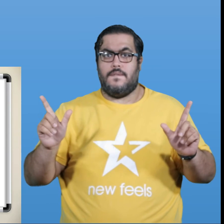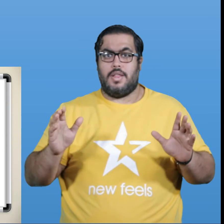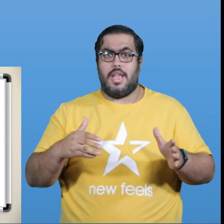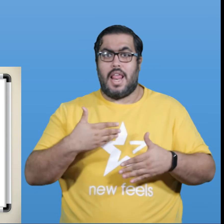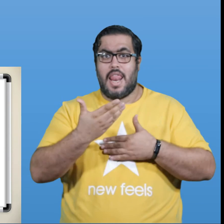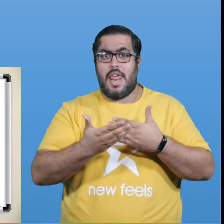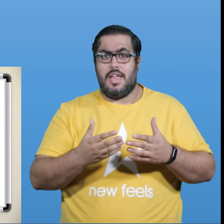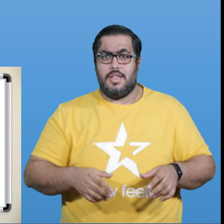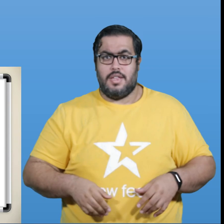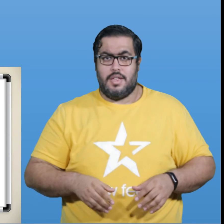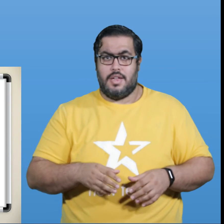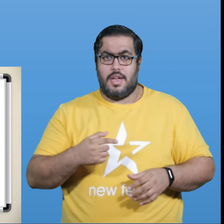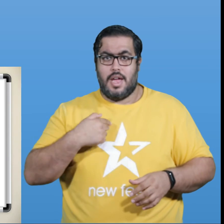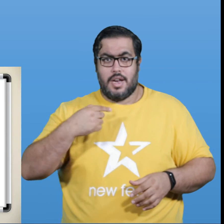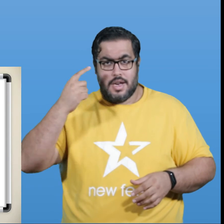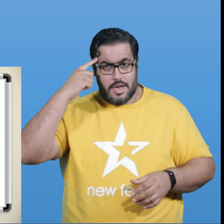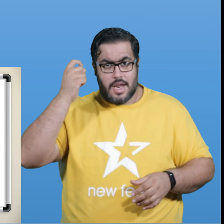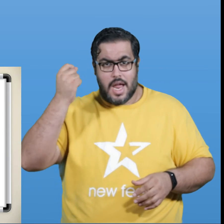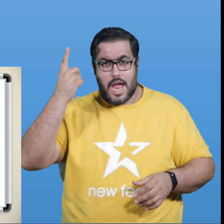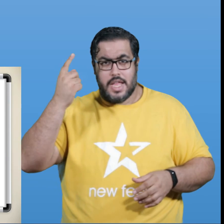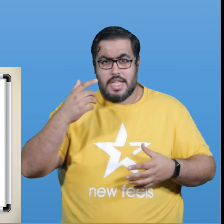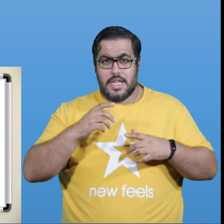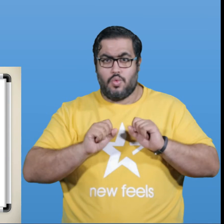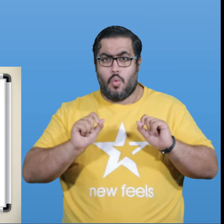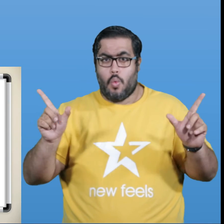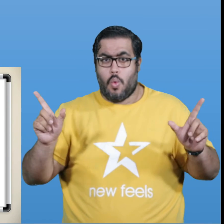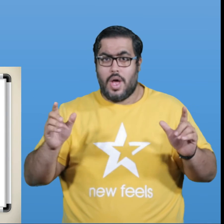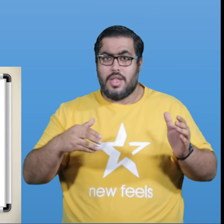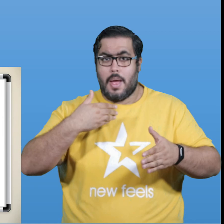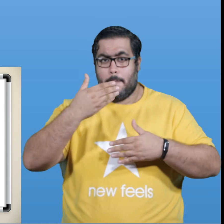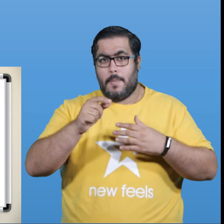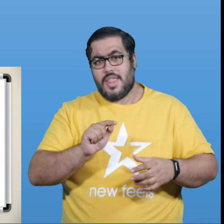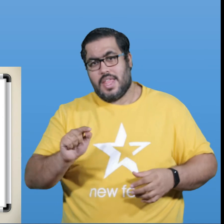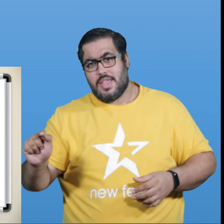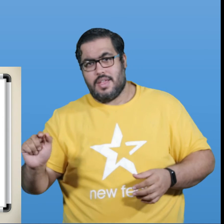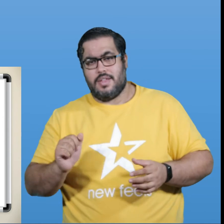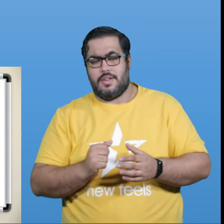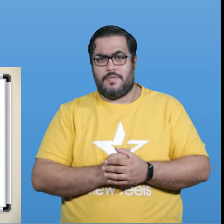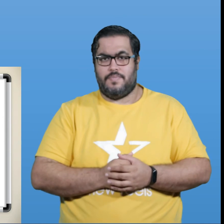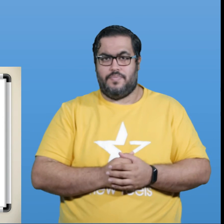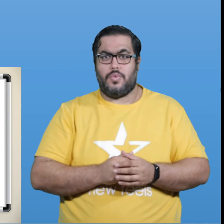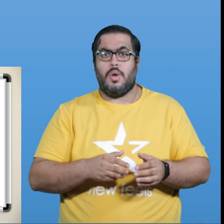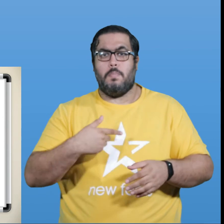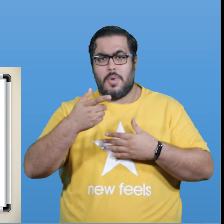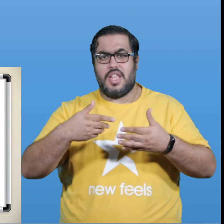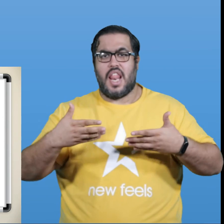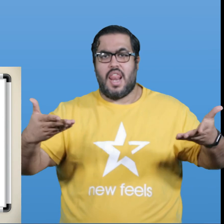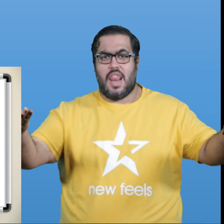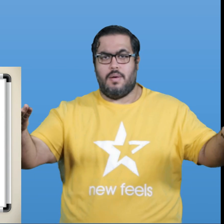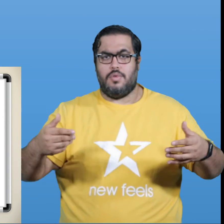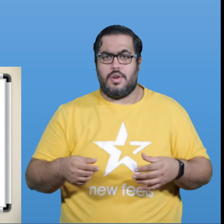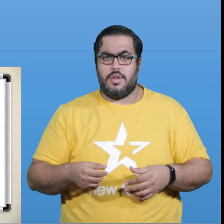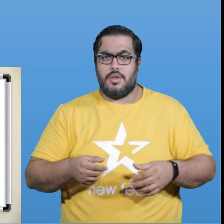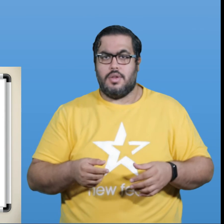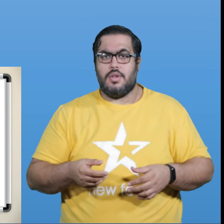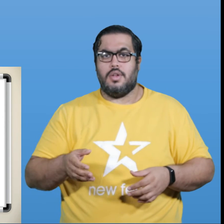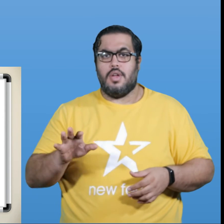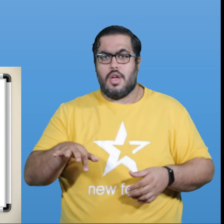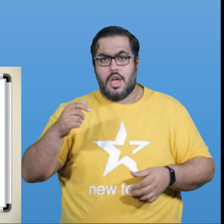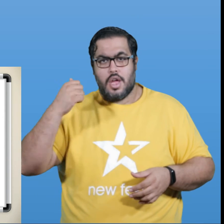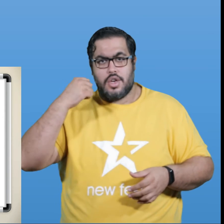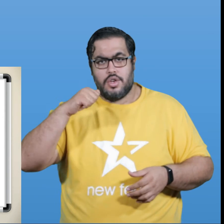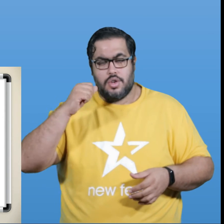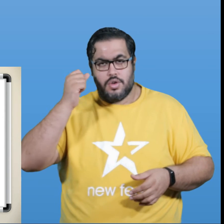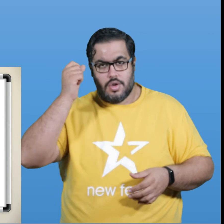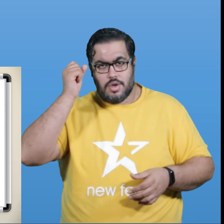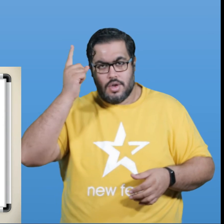and join ideas. So we have the ideas clear and we can underline them. We elaborate sometimes, or we shorten some ideas. We